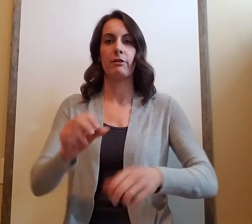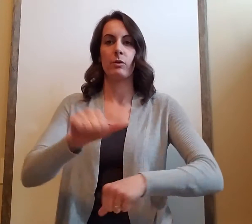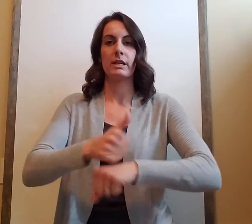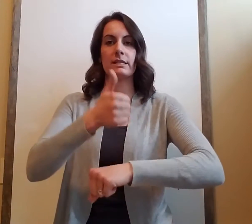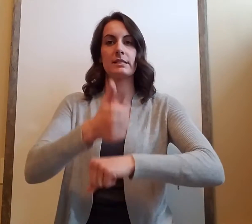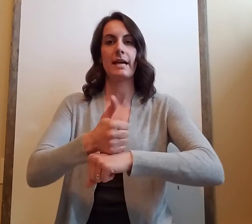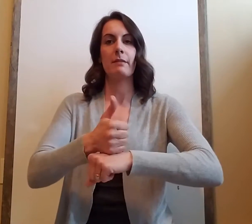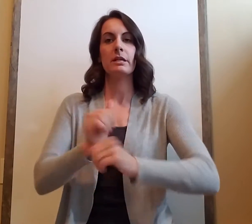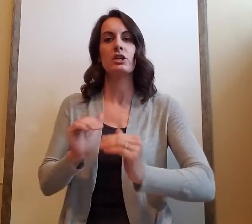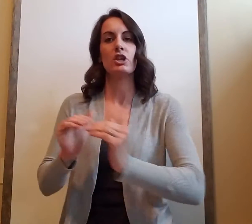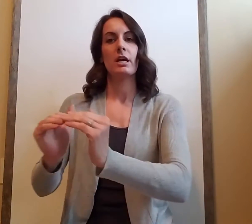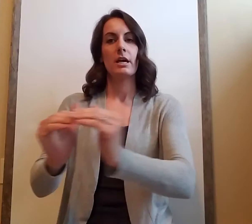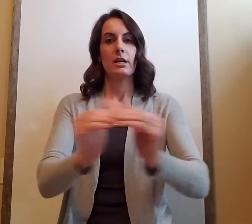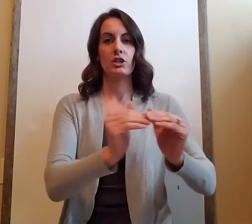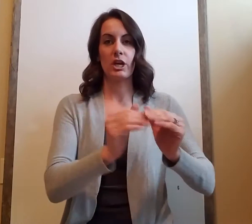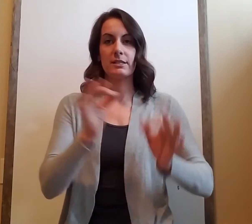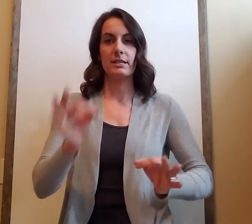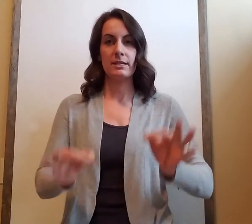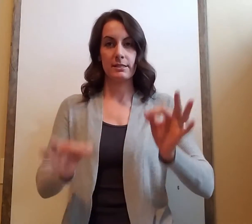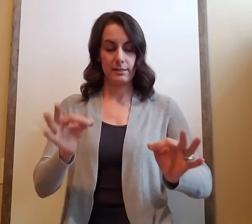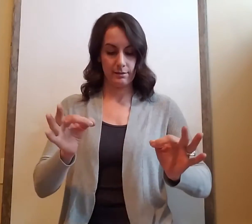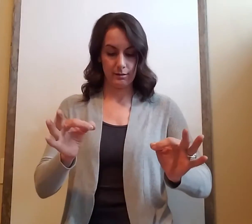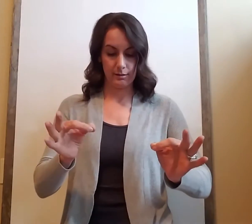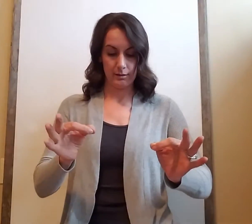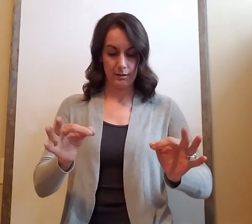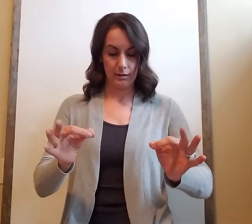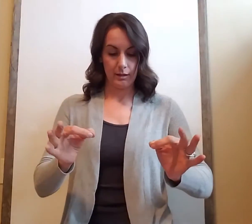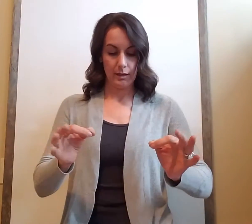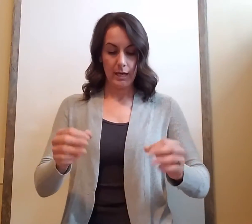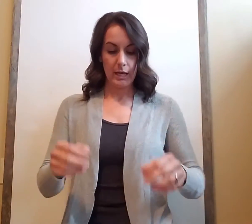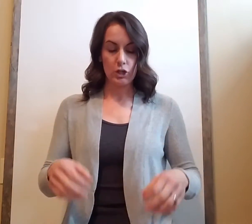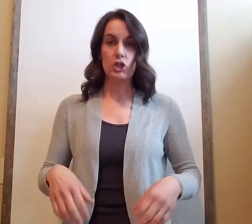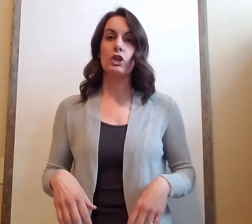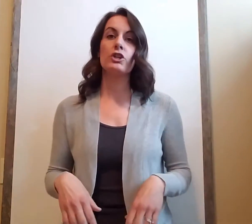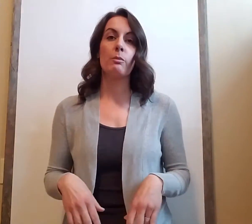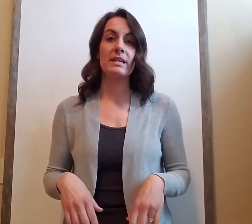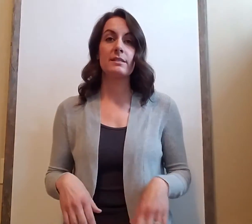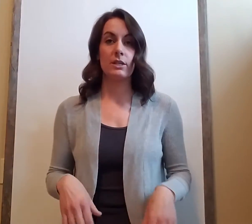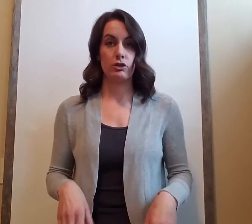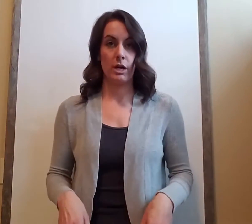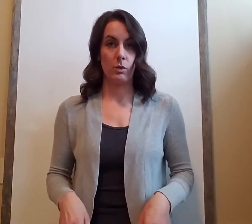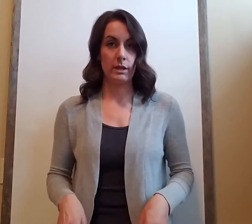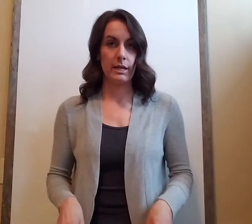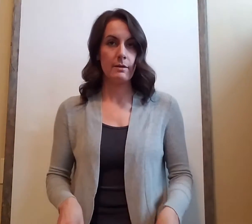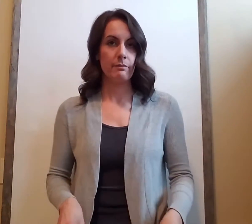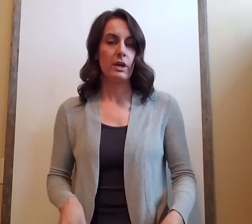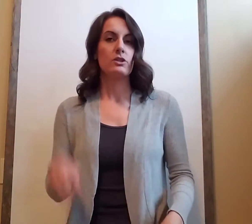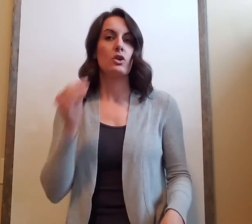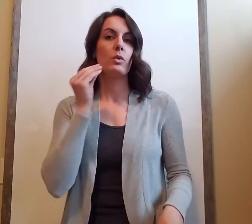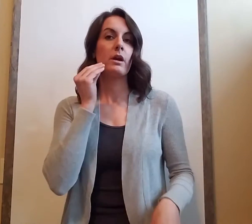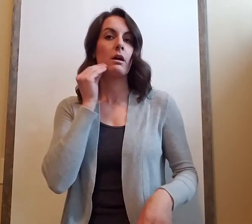everyone. Establish justice. Ensure domestic tranquility. So we are